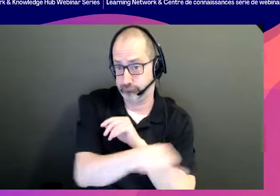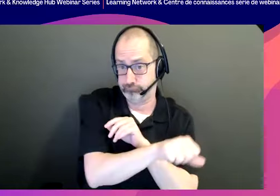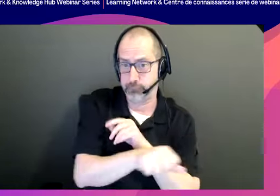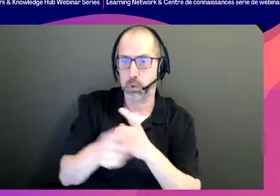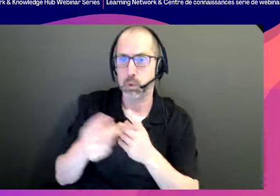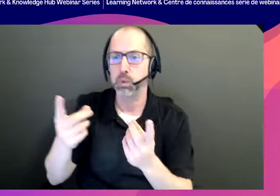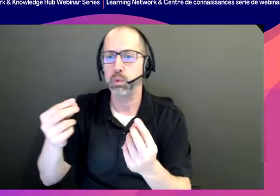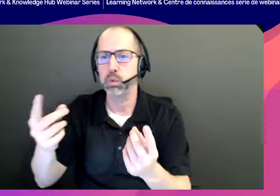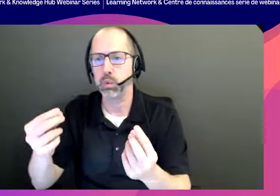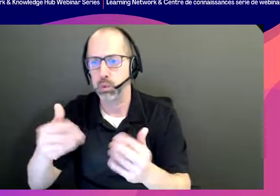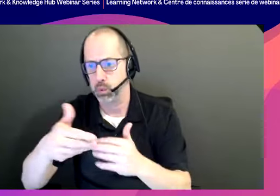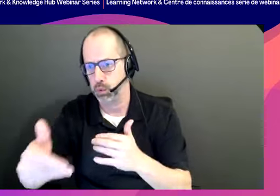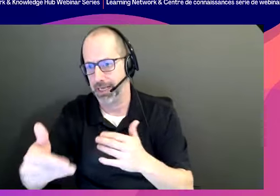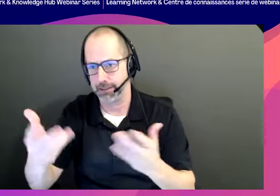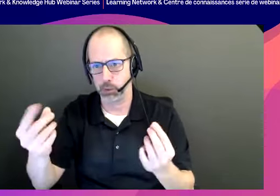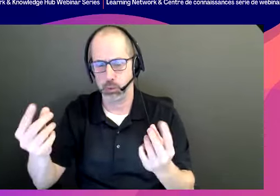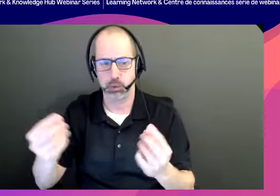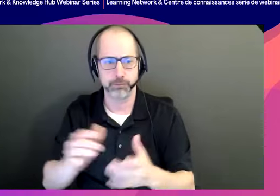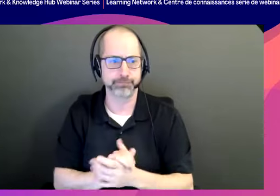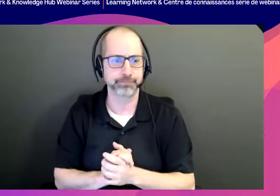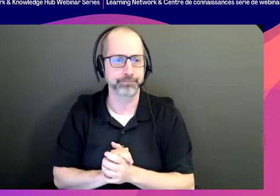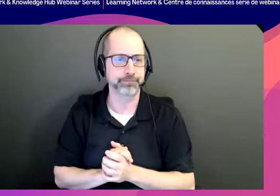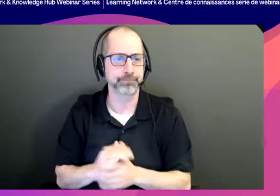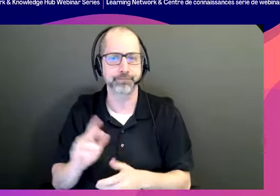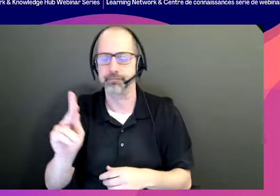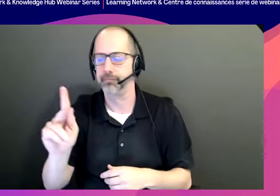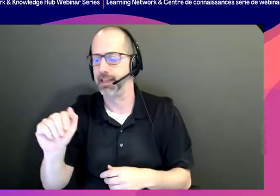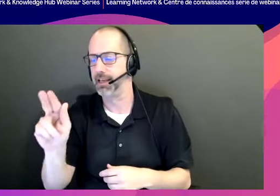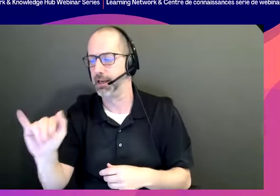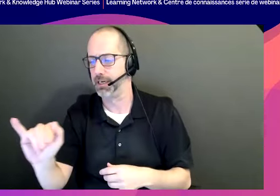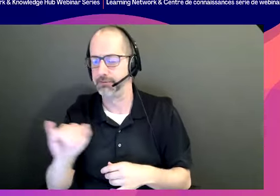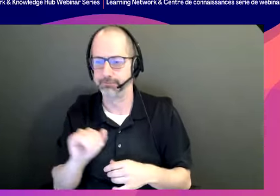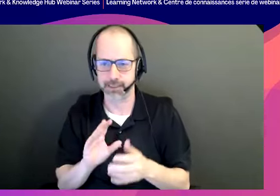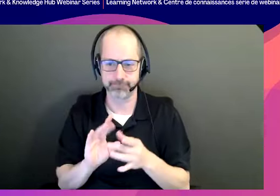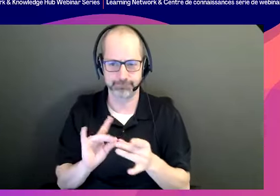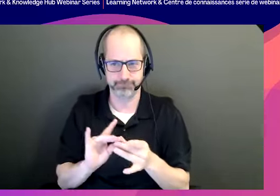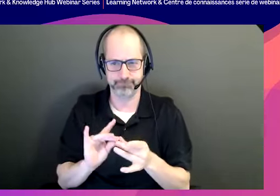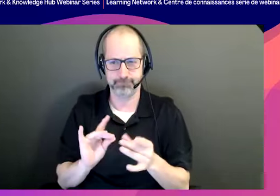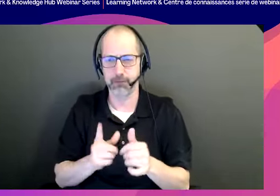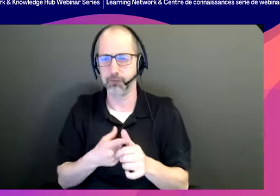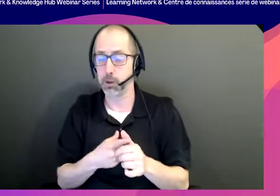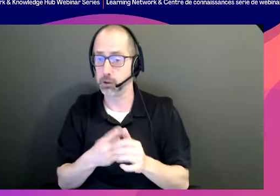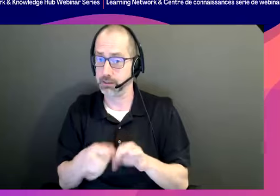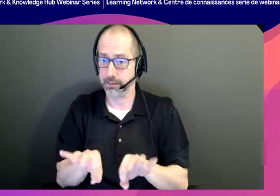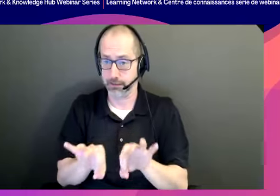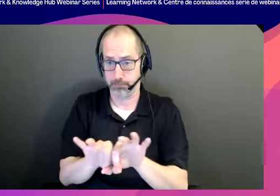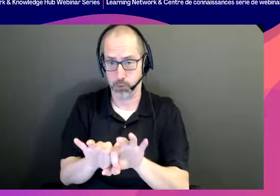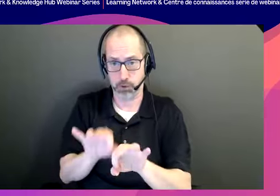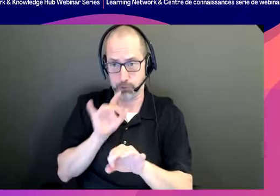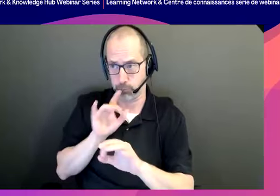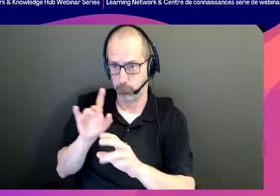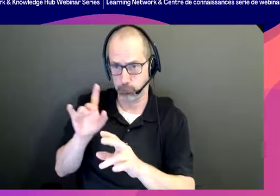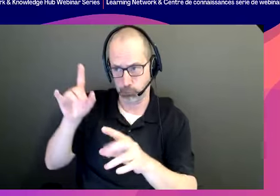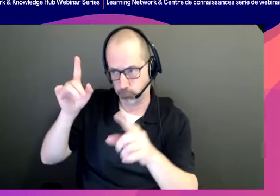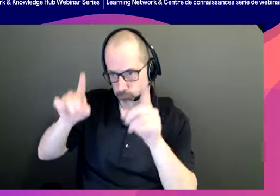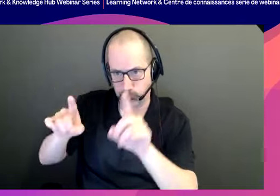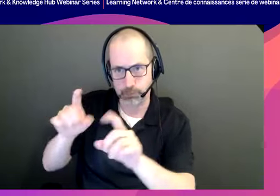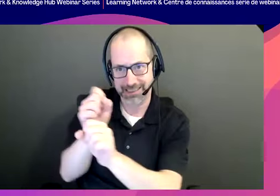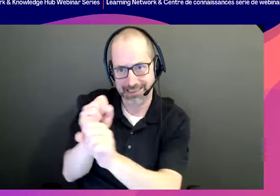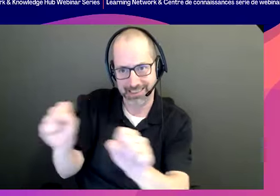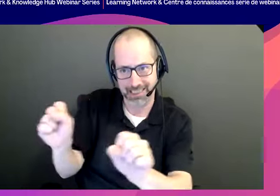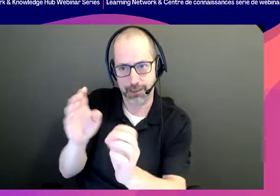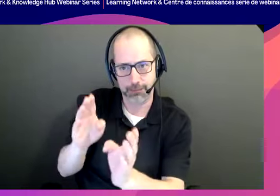Thank you, Linoy. Firstly is importance of completing a safety plan